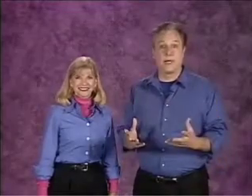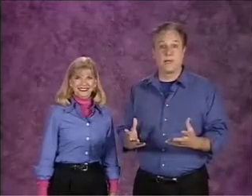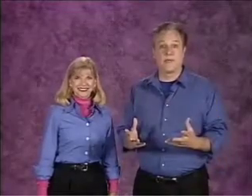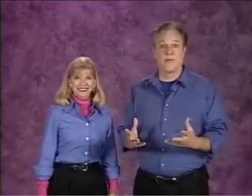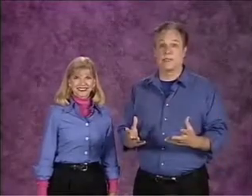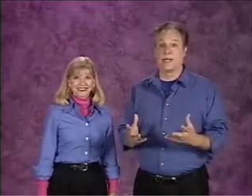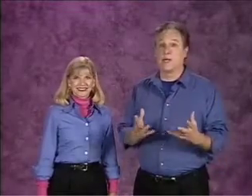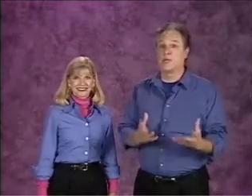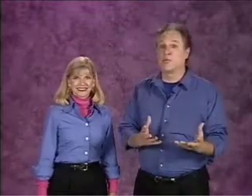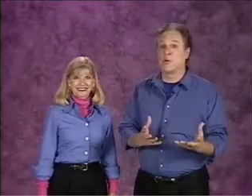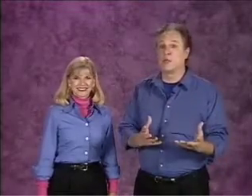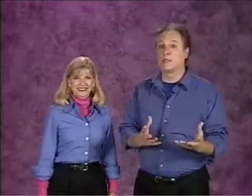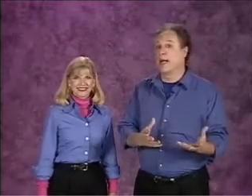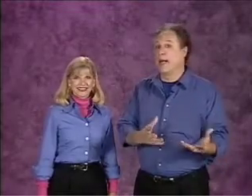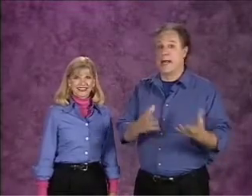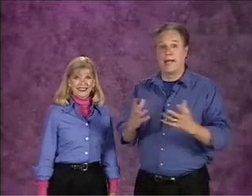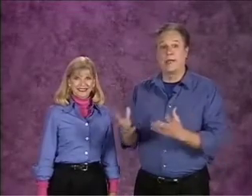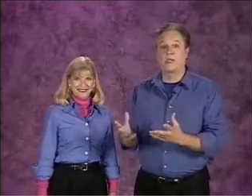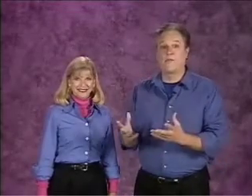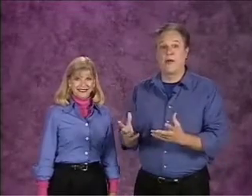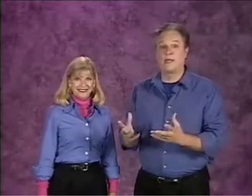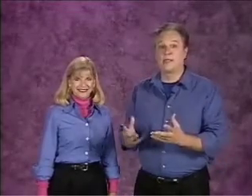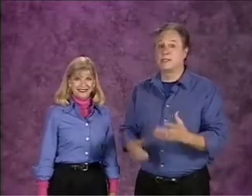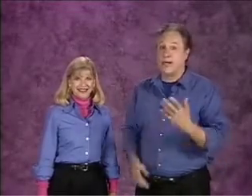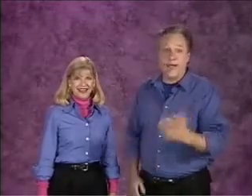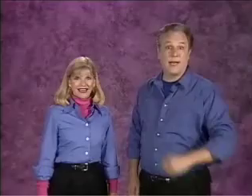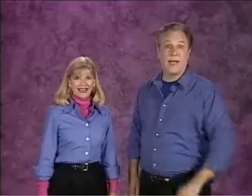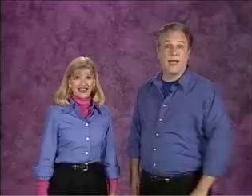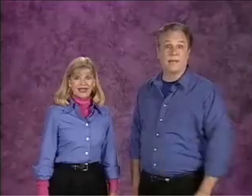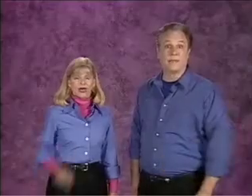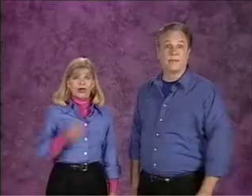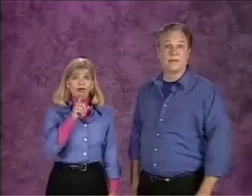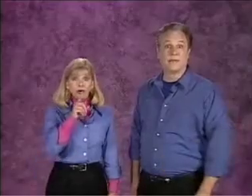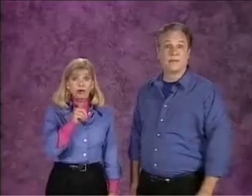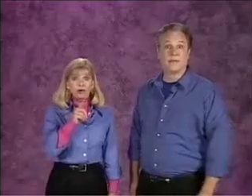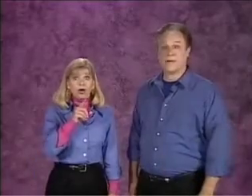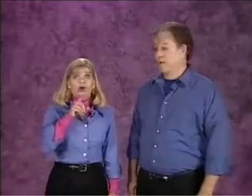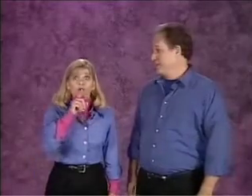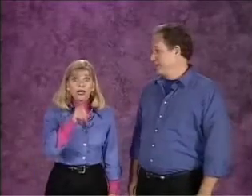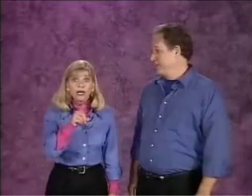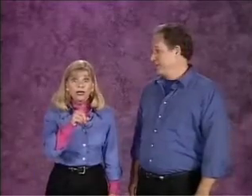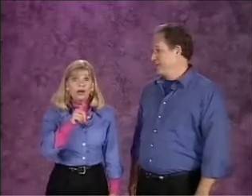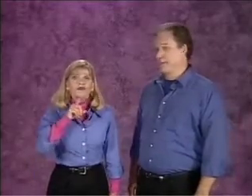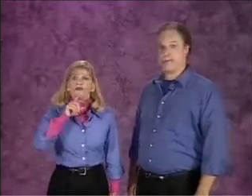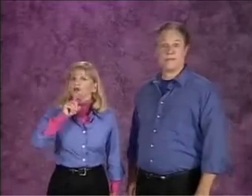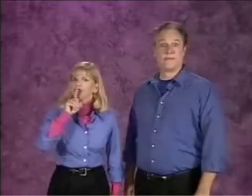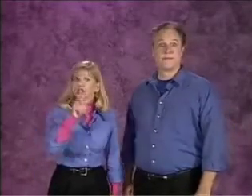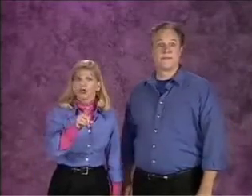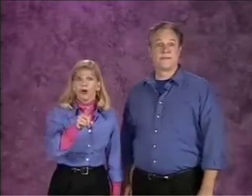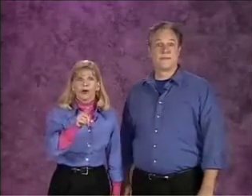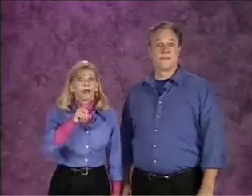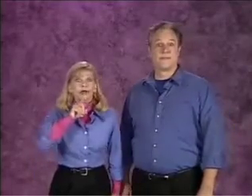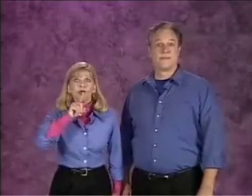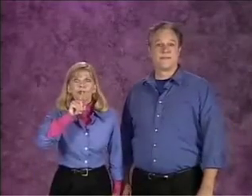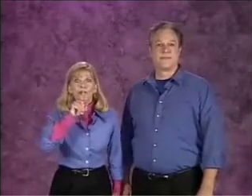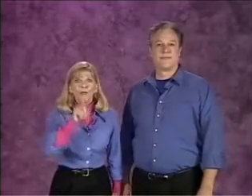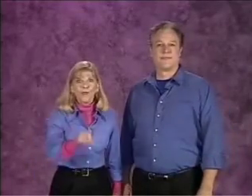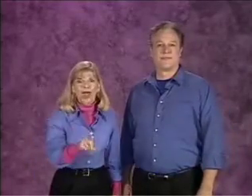synonyms for those English words and English phrases and idioms. True. Really? For sure. You